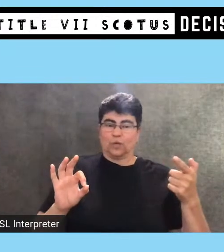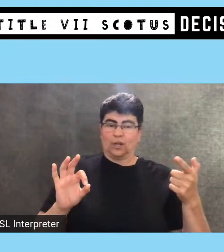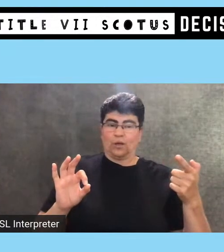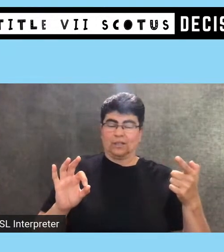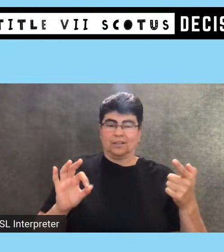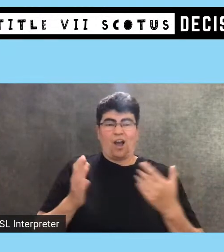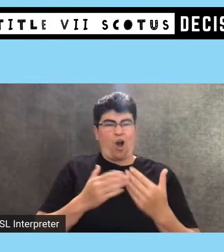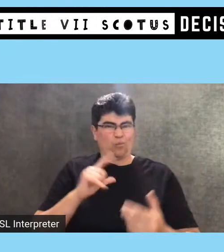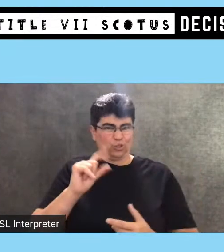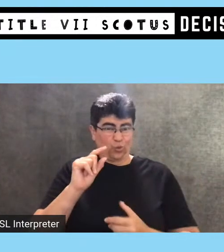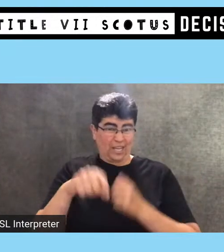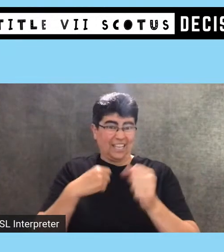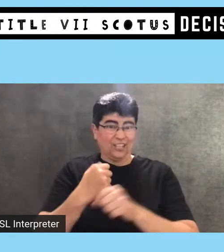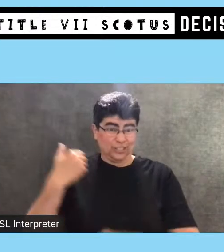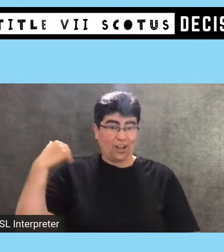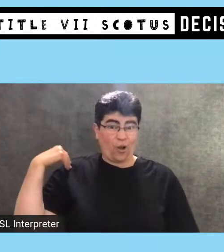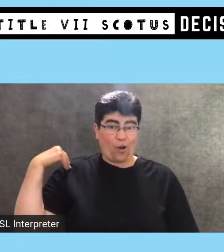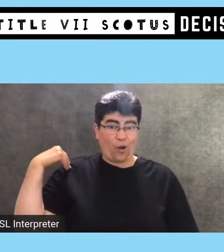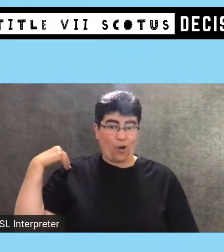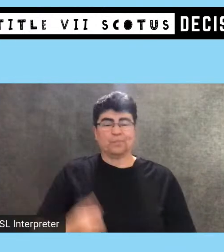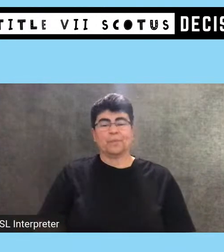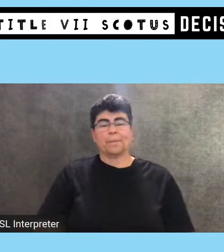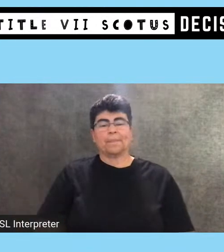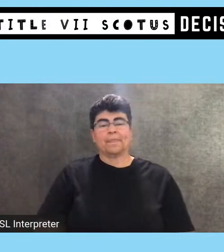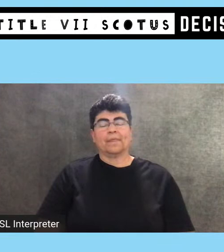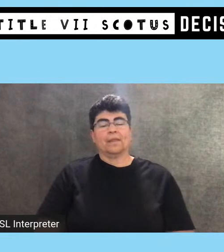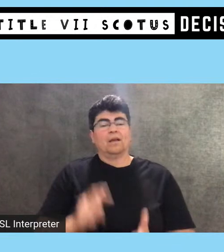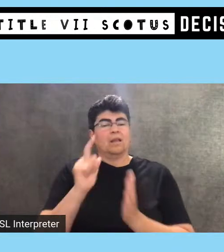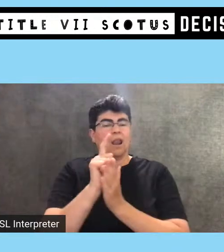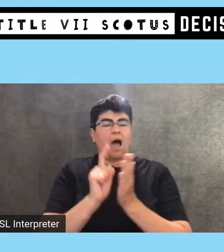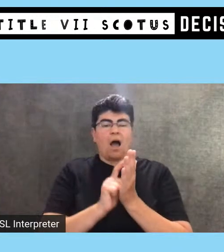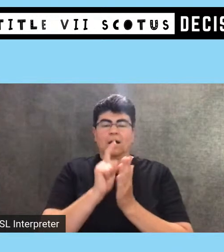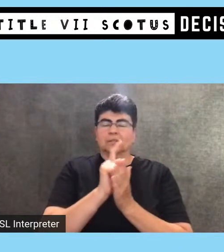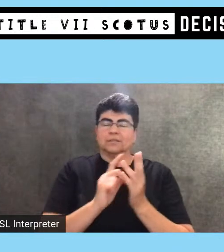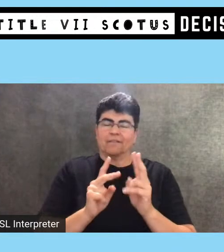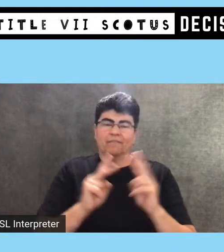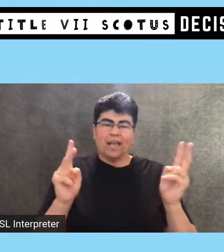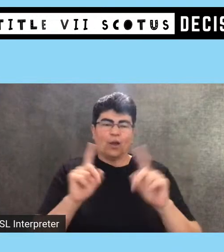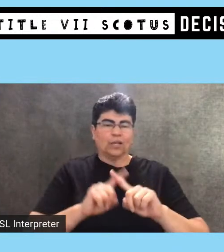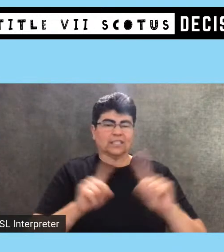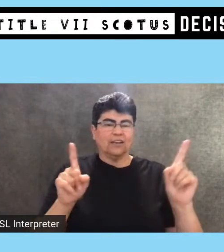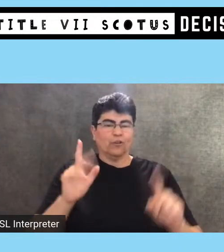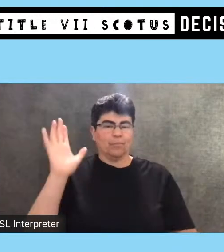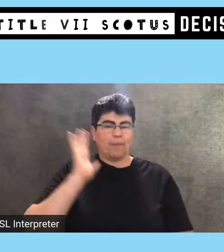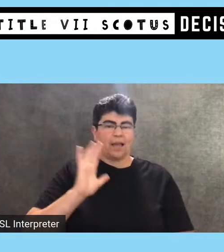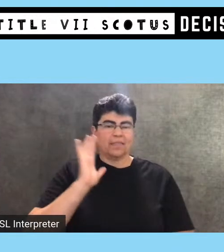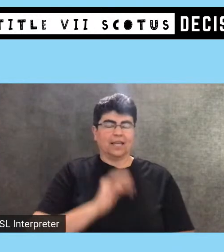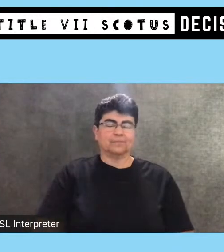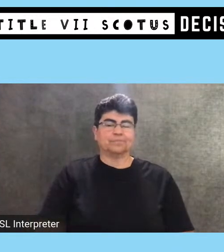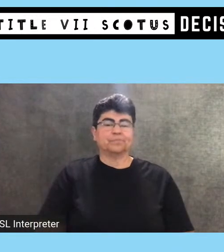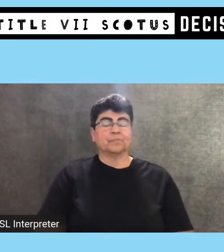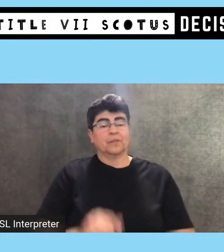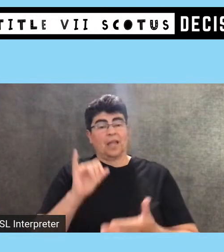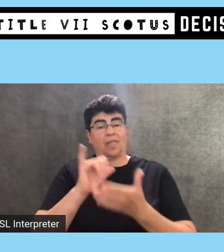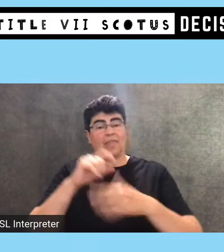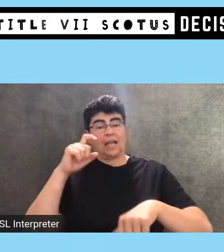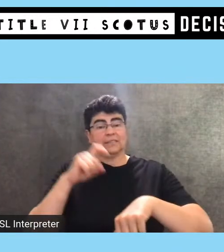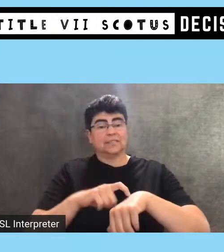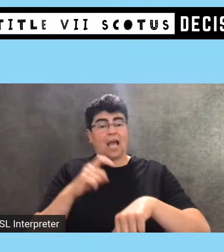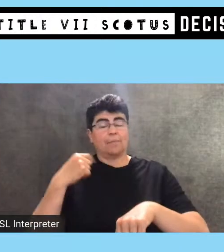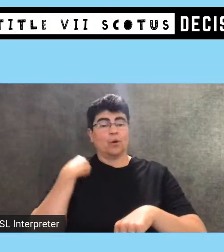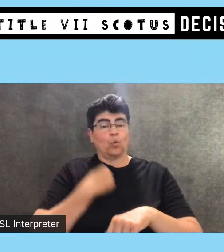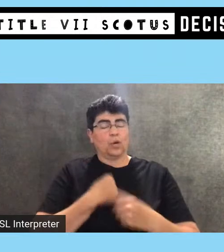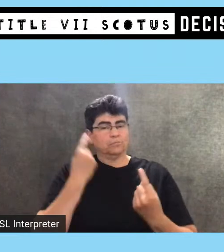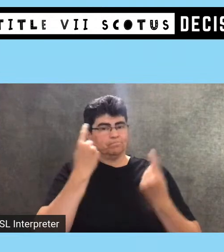20 years ago. The laws were very different back then. At the time, we quickly